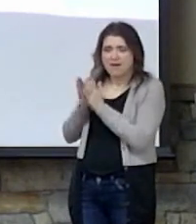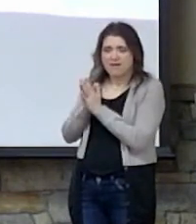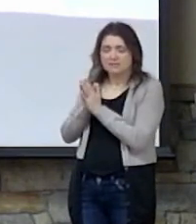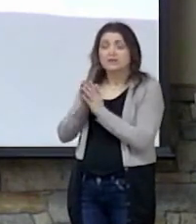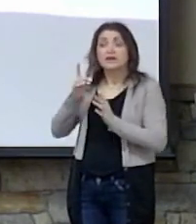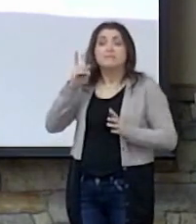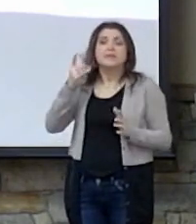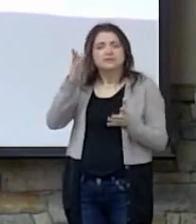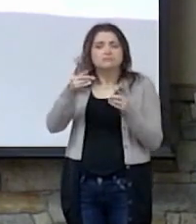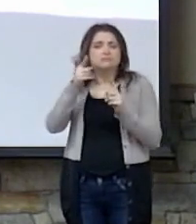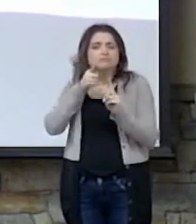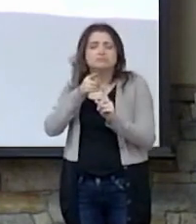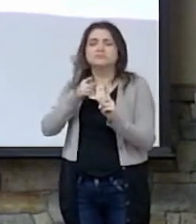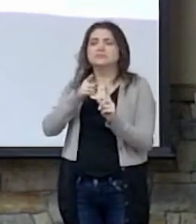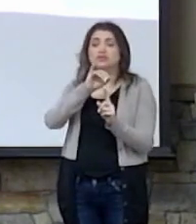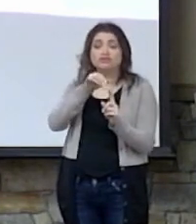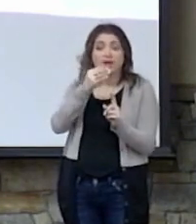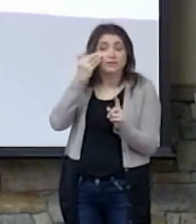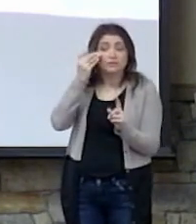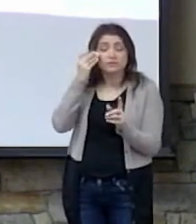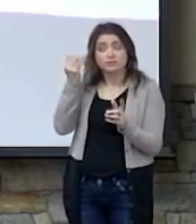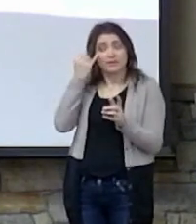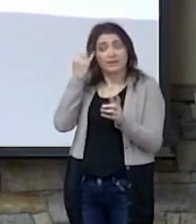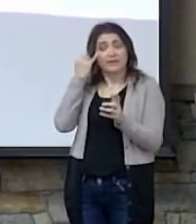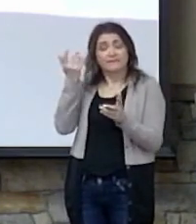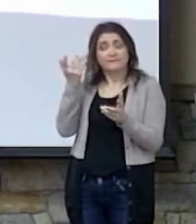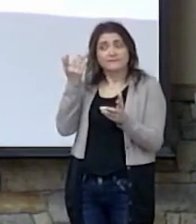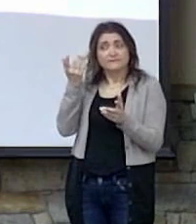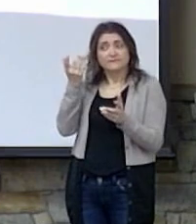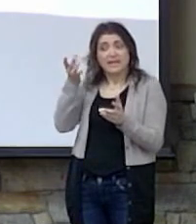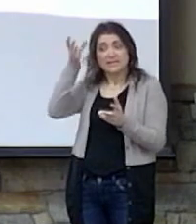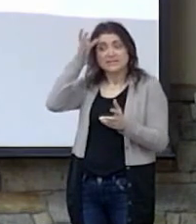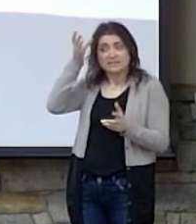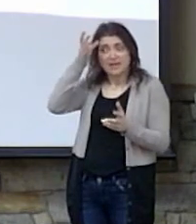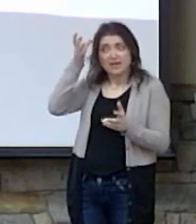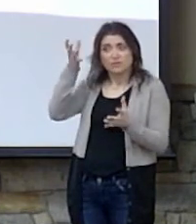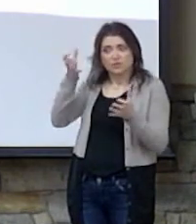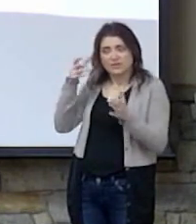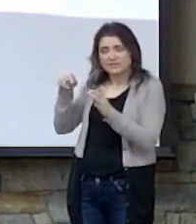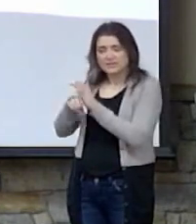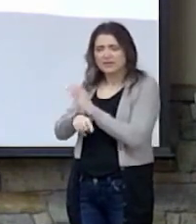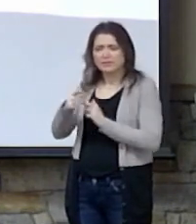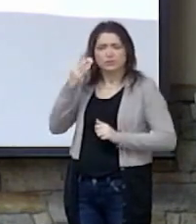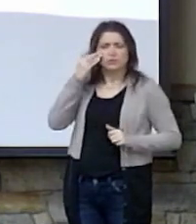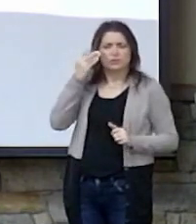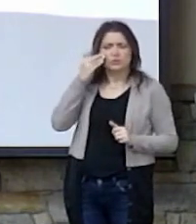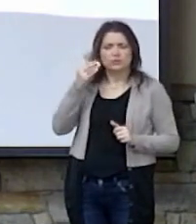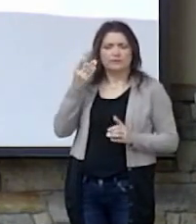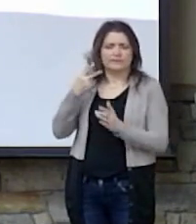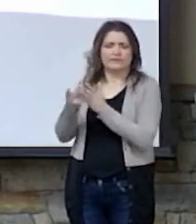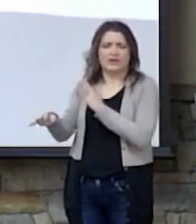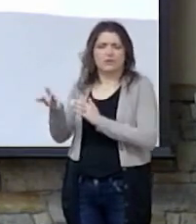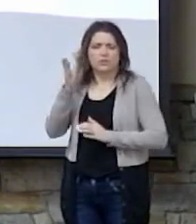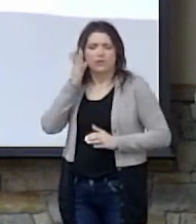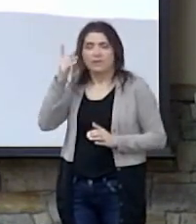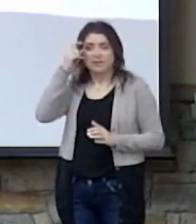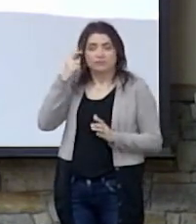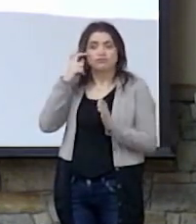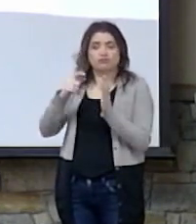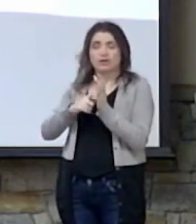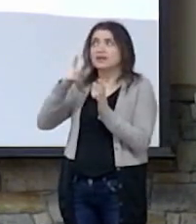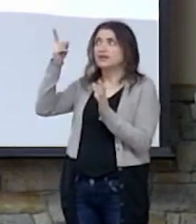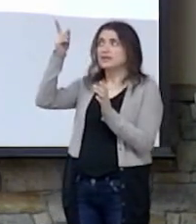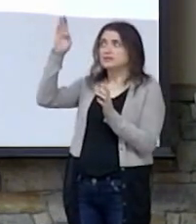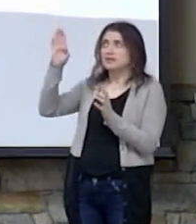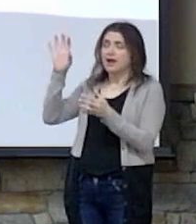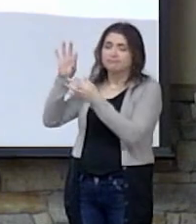knew, if that's the intent, he knew that his dad wouldn't be successful. Jonathan recognized that God was with David. And